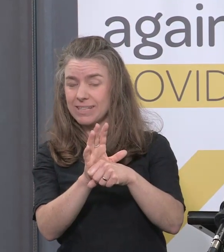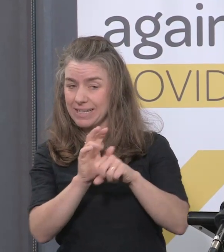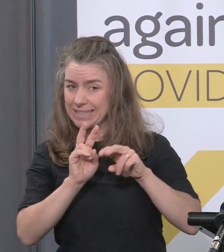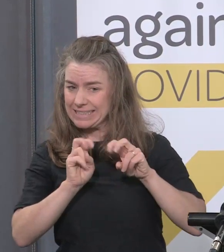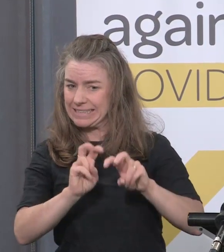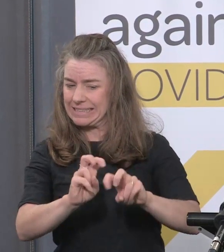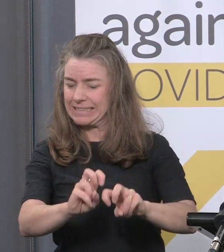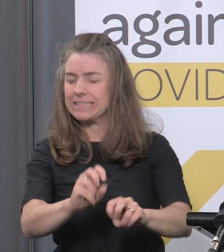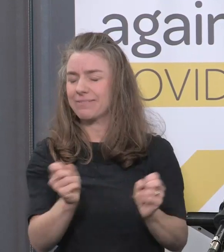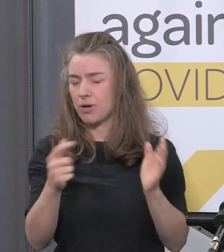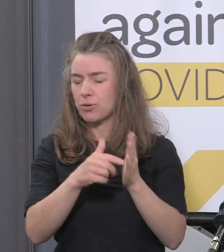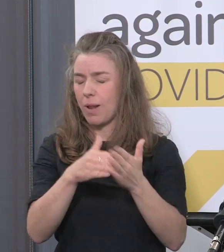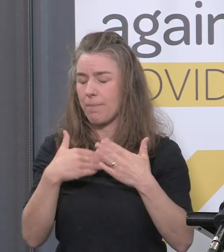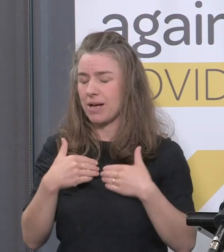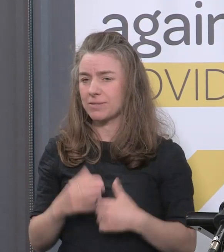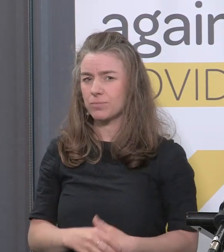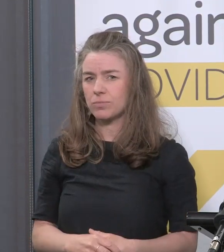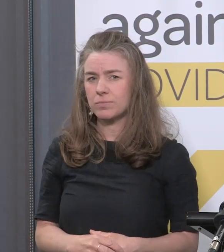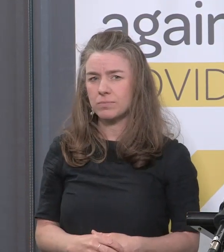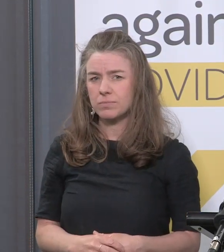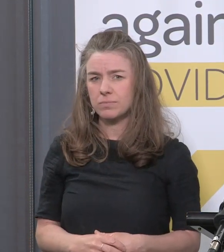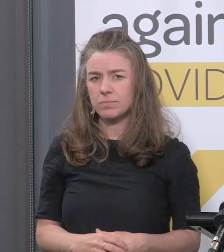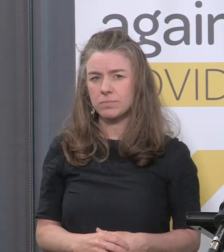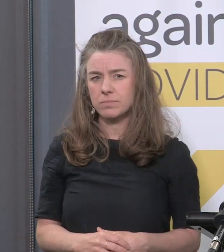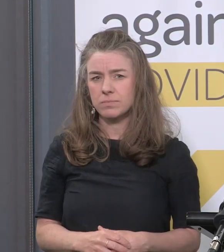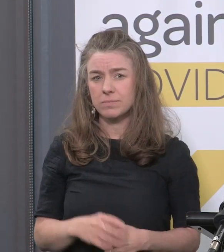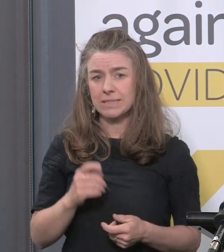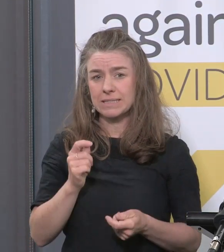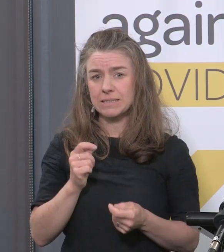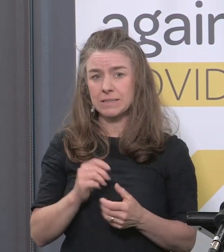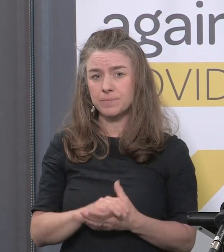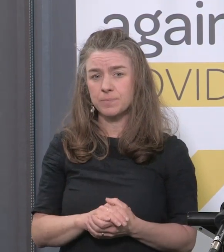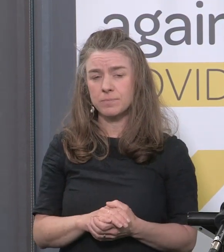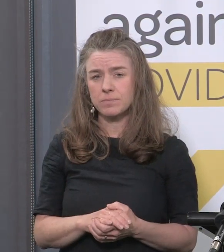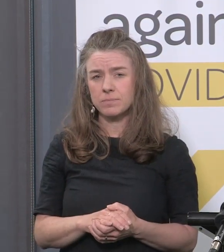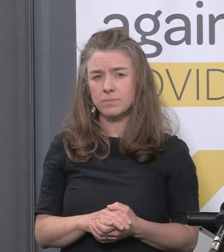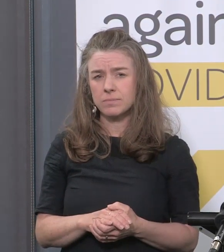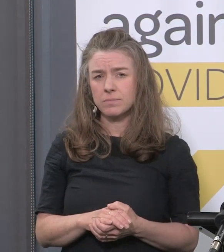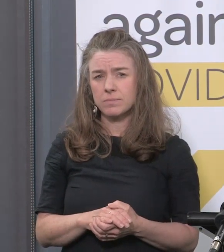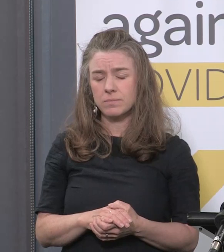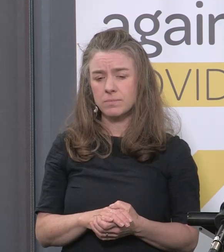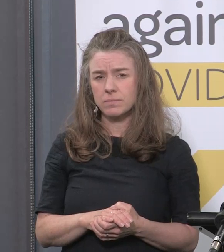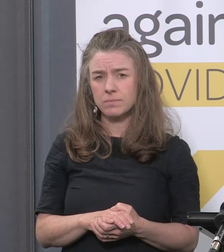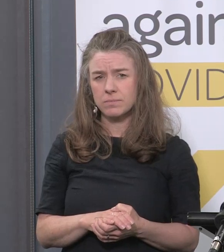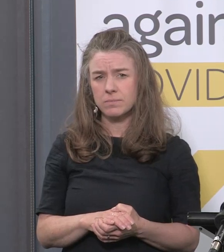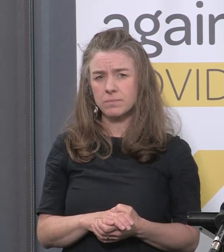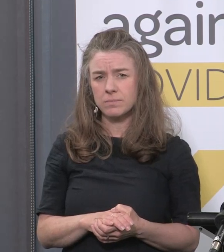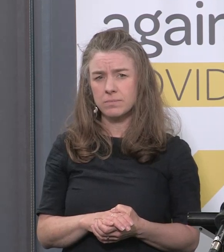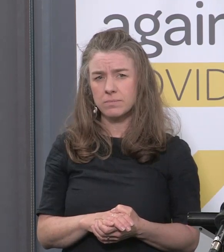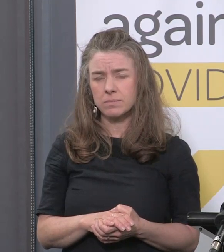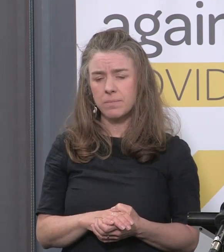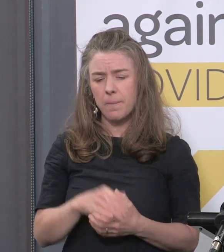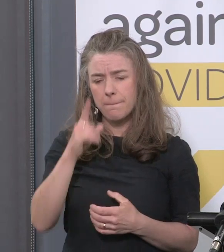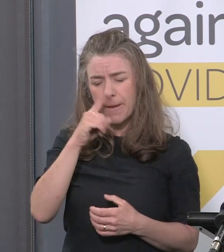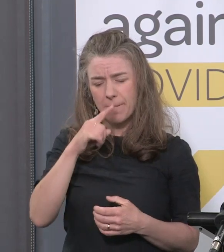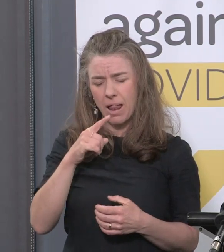very important. Which positive tests came back this morning? Because those are the ones that you haven't been able to confirm are linked to overseas travel. Which part of the country